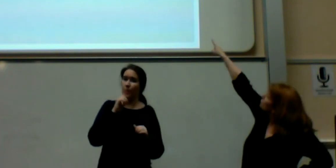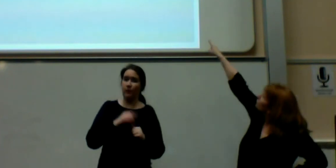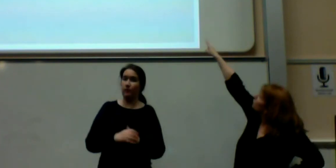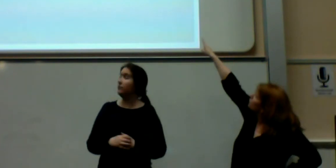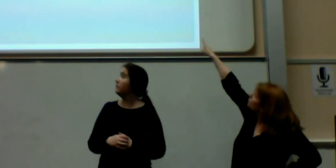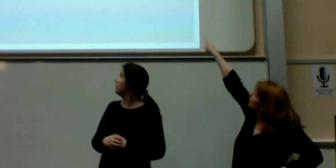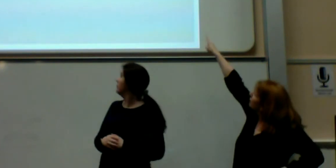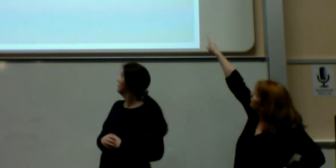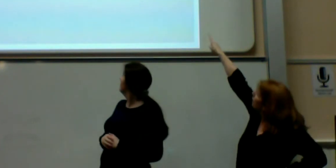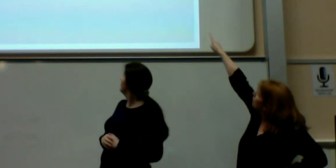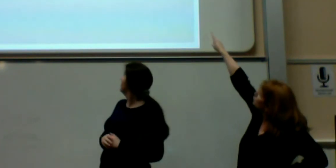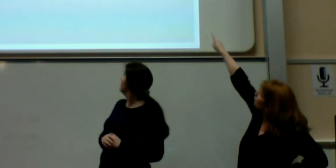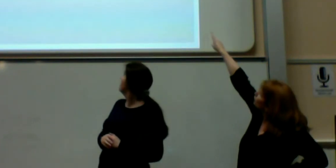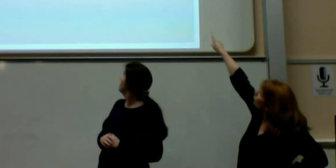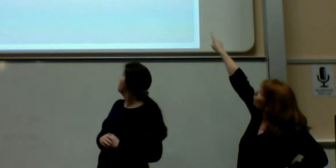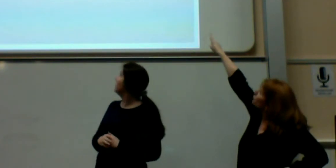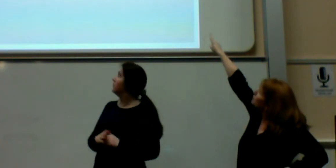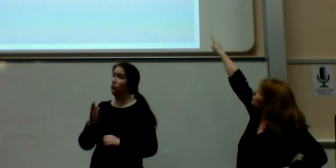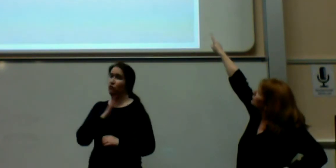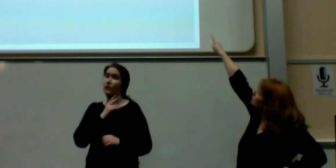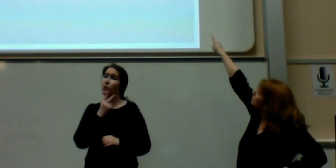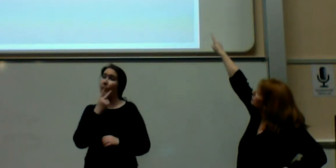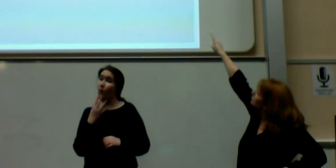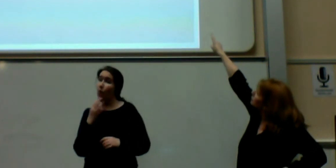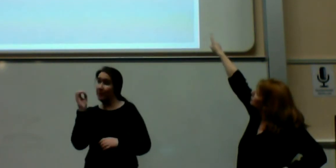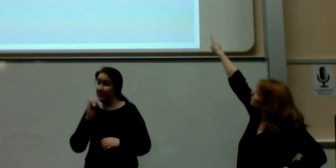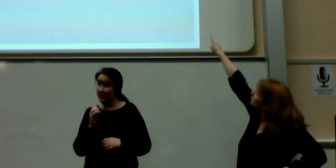to the right-hand column, 24%